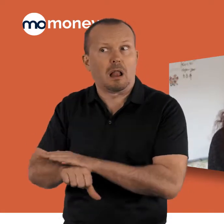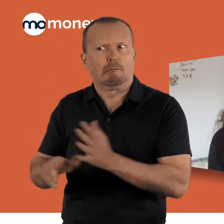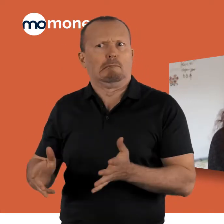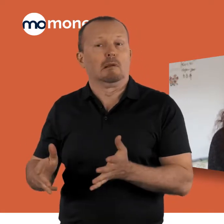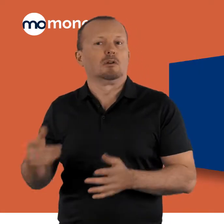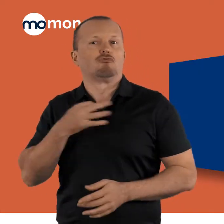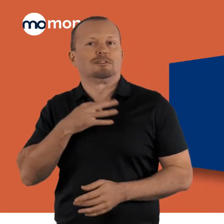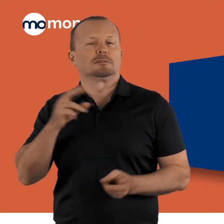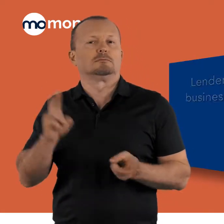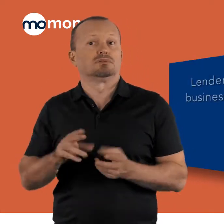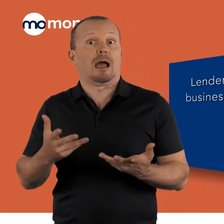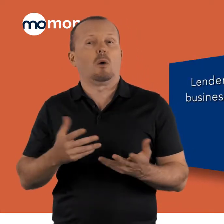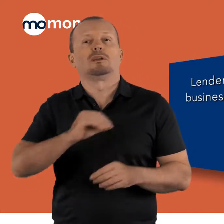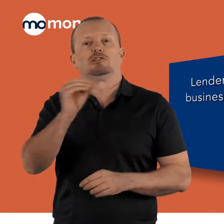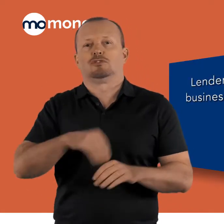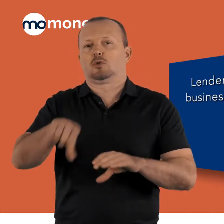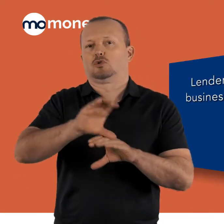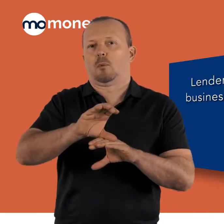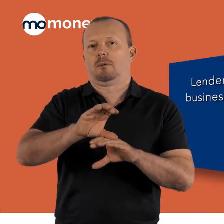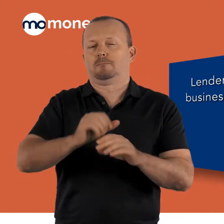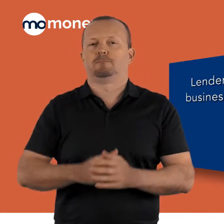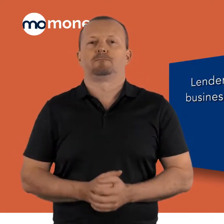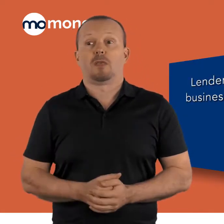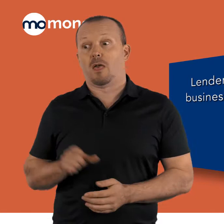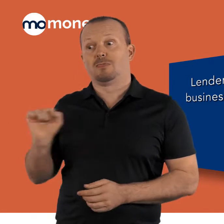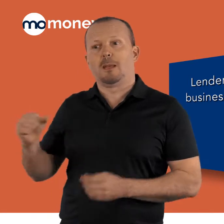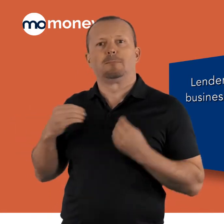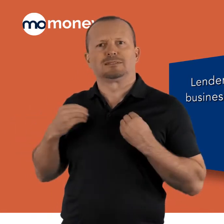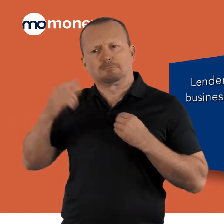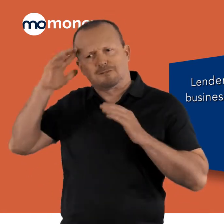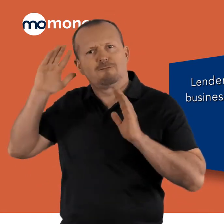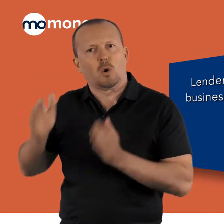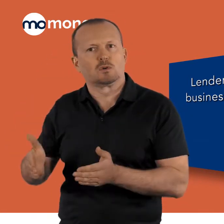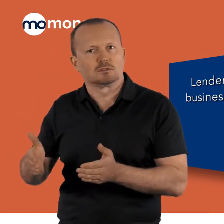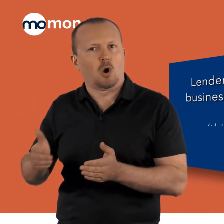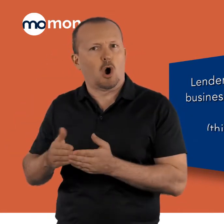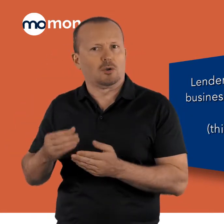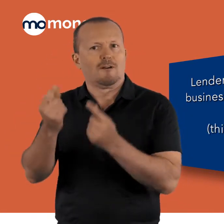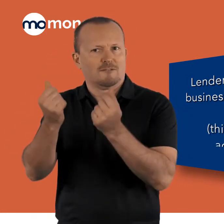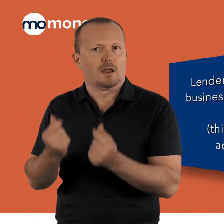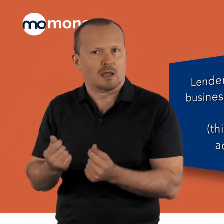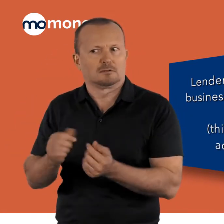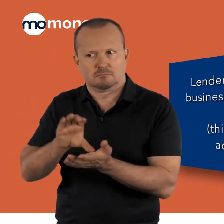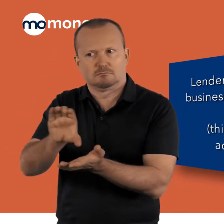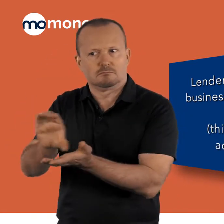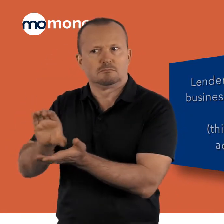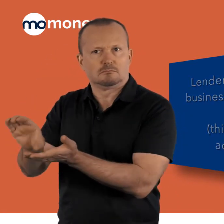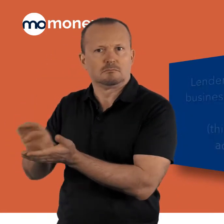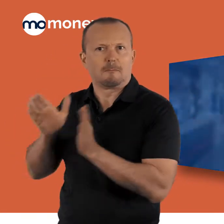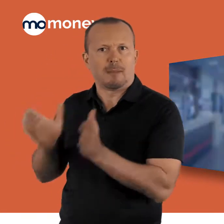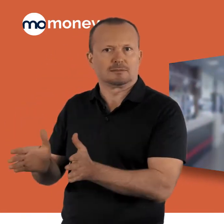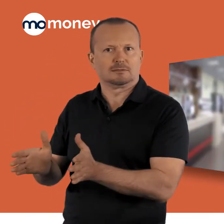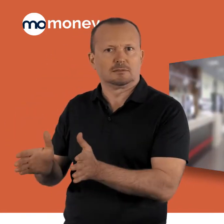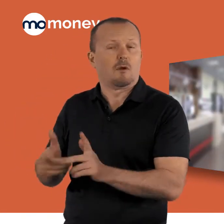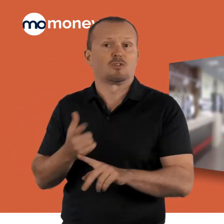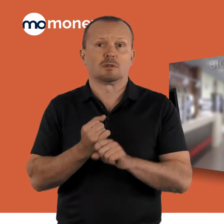interest rate charged. Lenders themselves must be in the business of providing credit. In other words, this is part of their actual business.